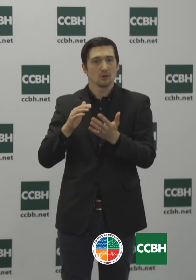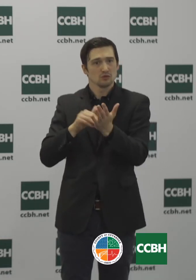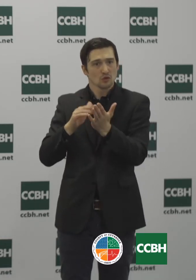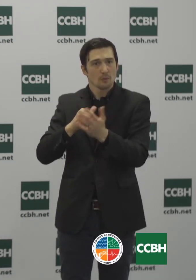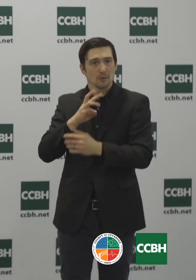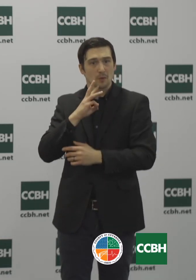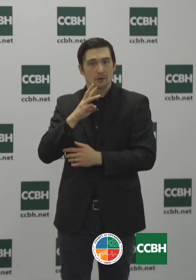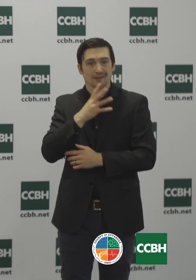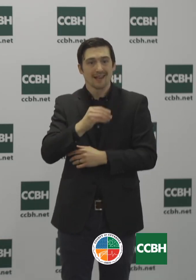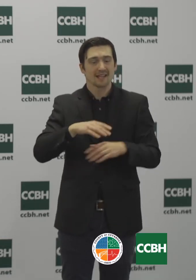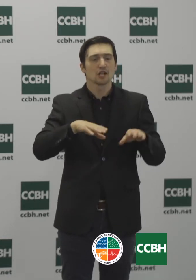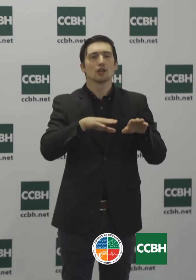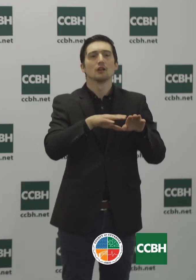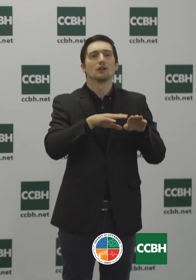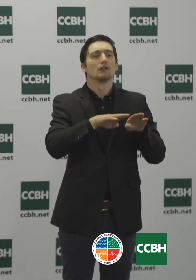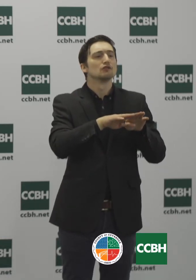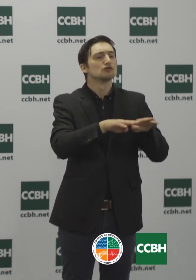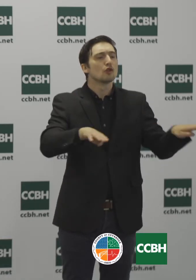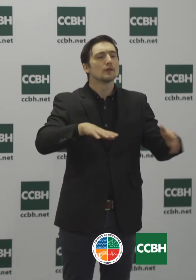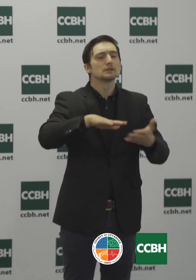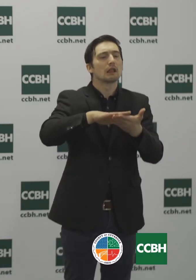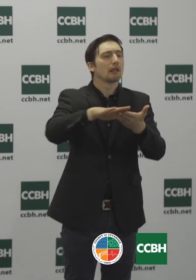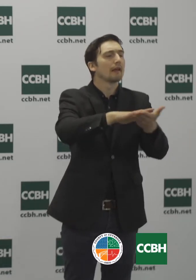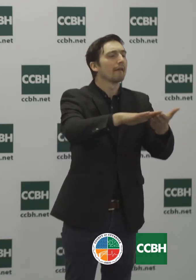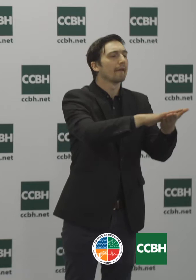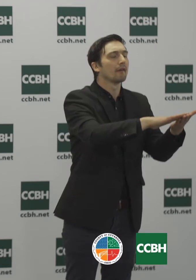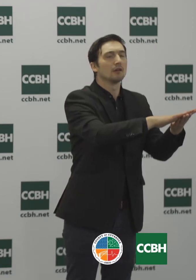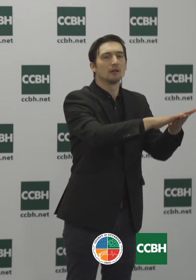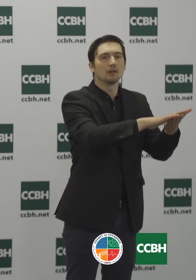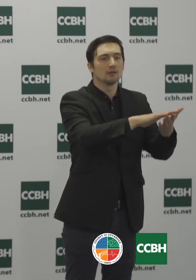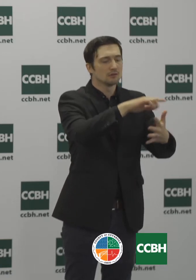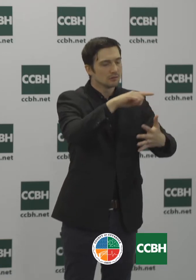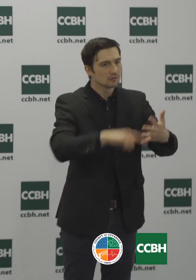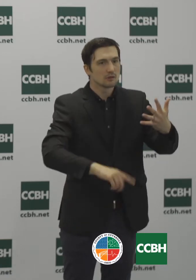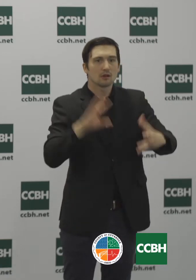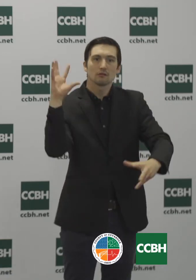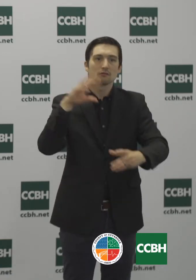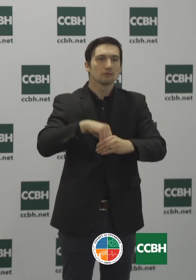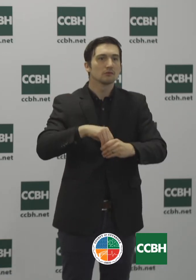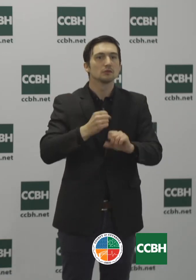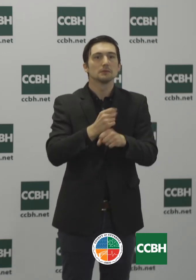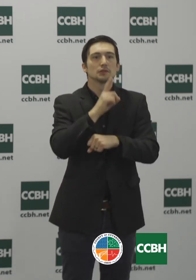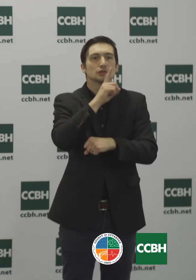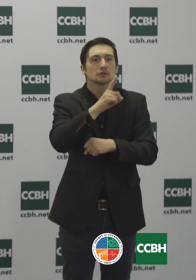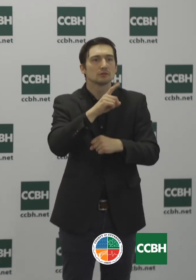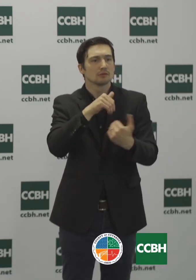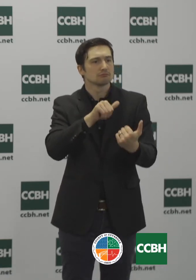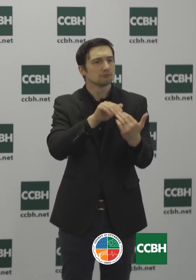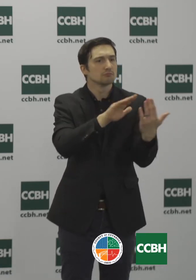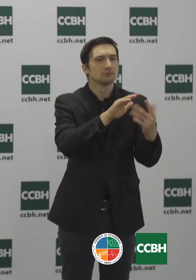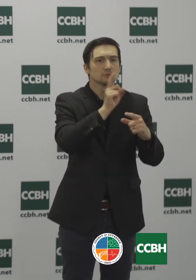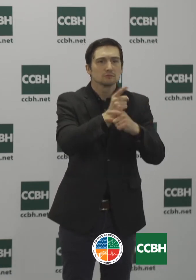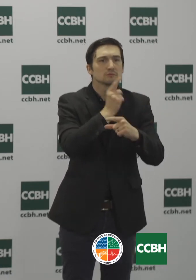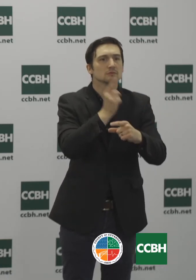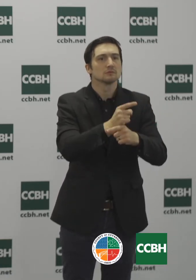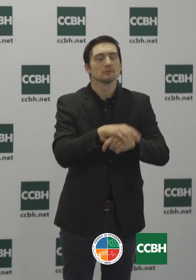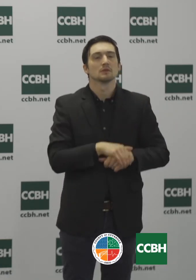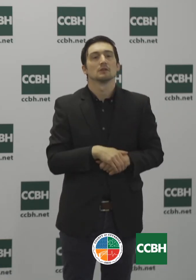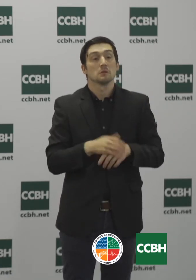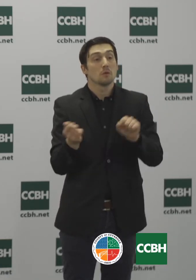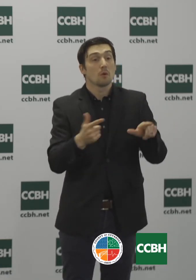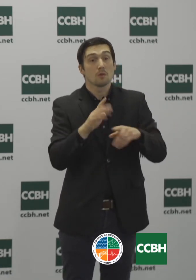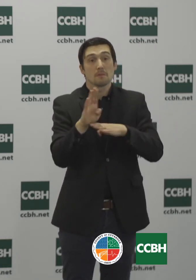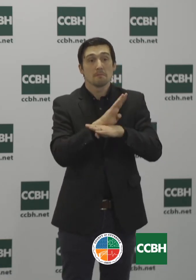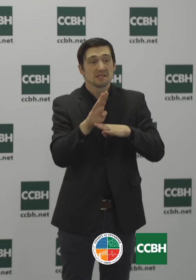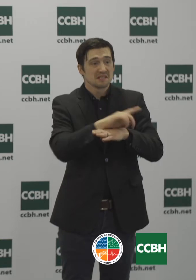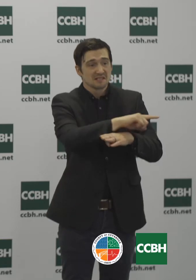basis, and surface cleaning, all of which are key components in this continued and expanded response. All these businesses will be working to follow